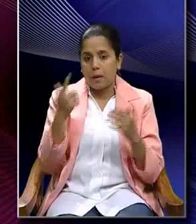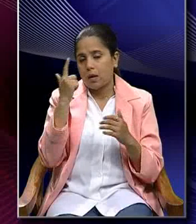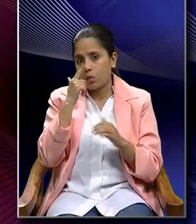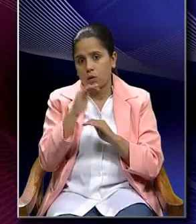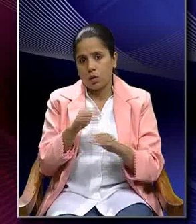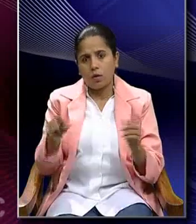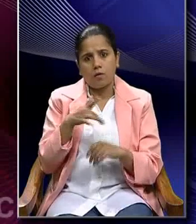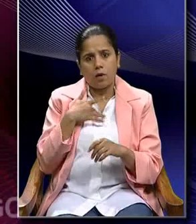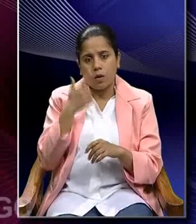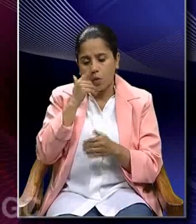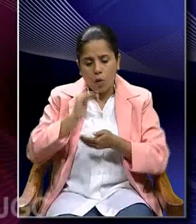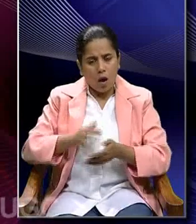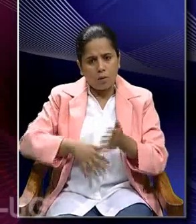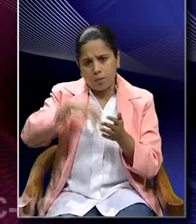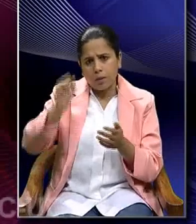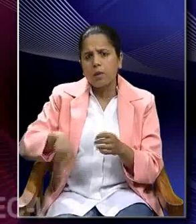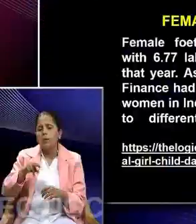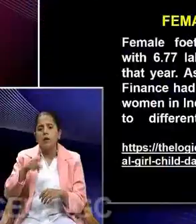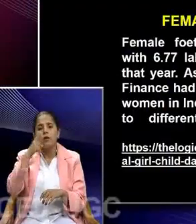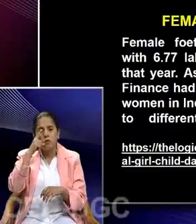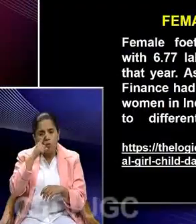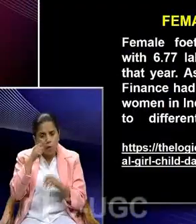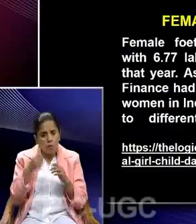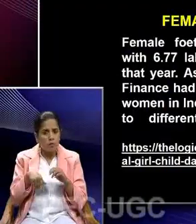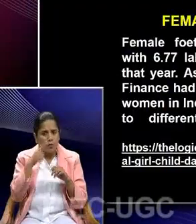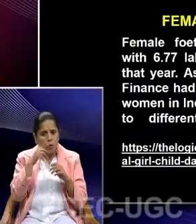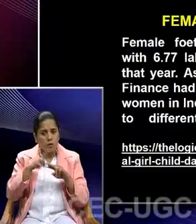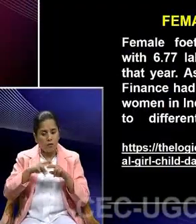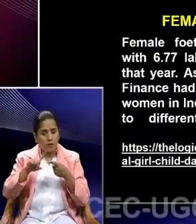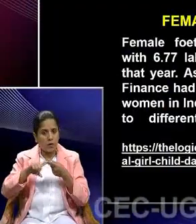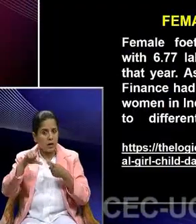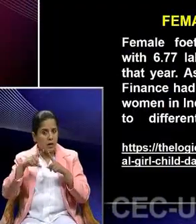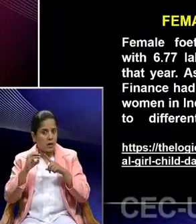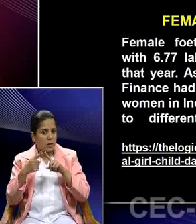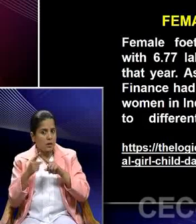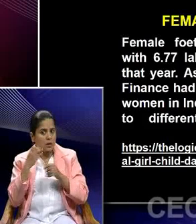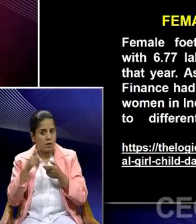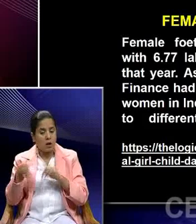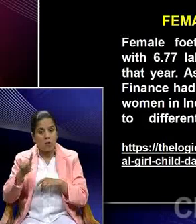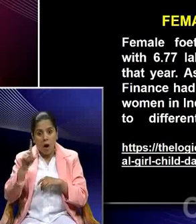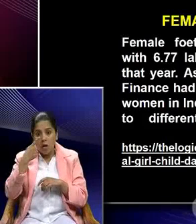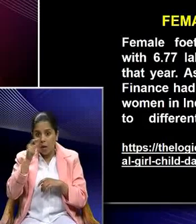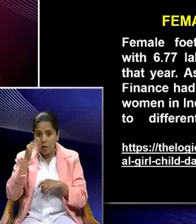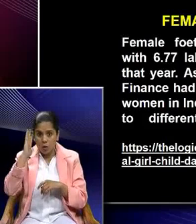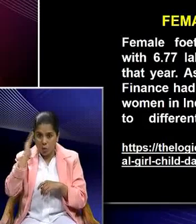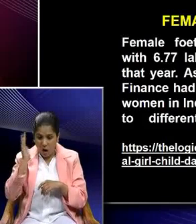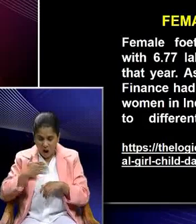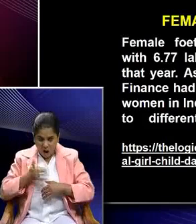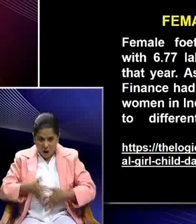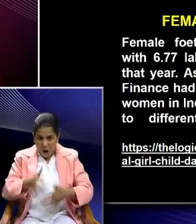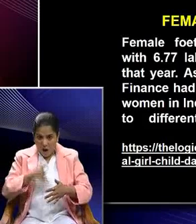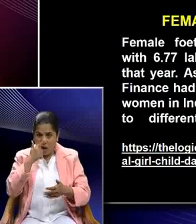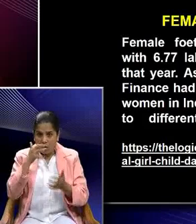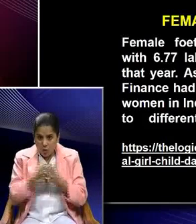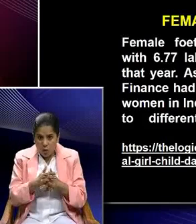there's female feticide means that once the parents get to know that the fetus is a girl, her chances of